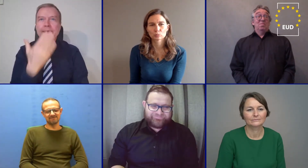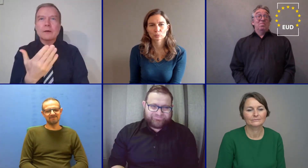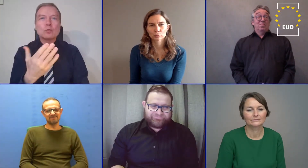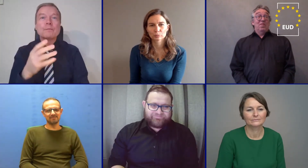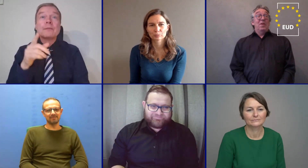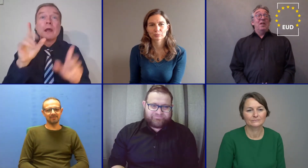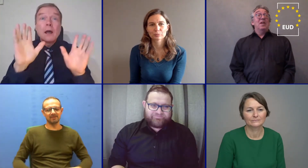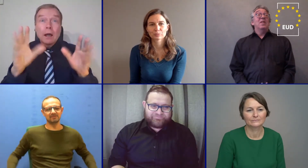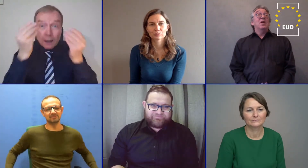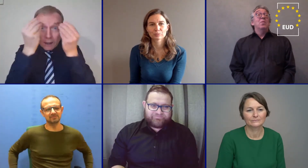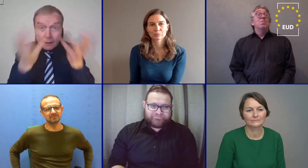Very clear, thank you.